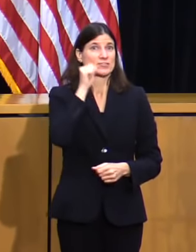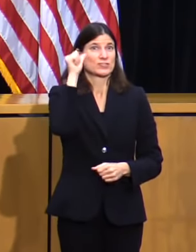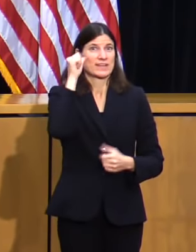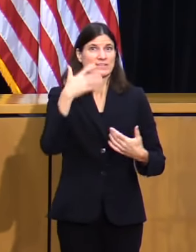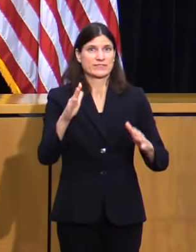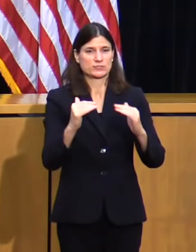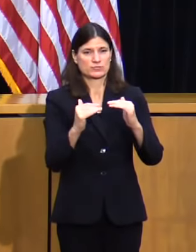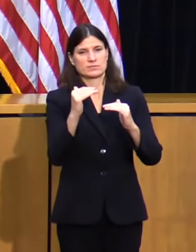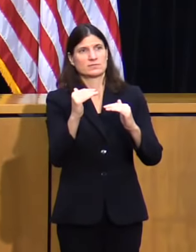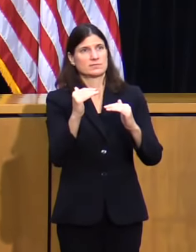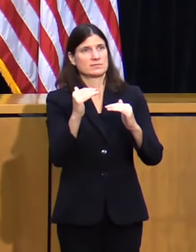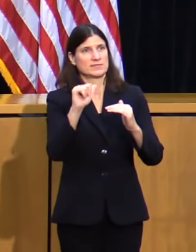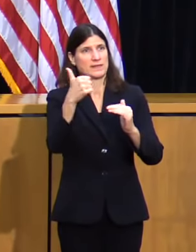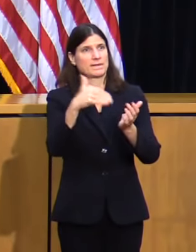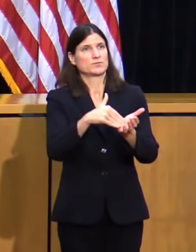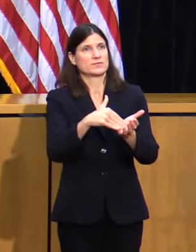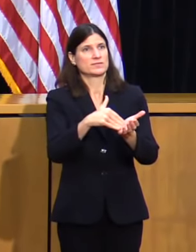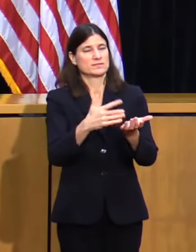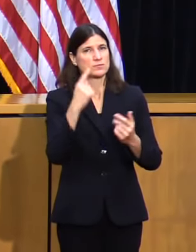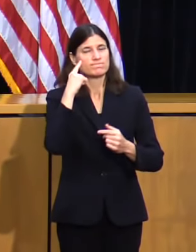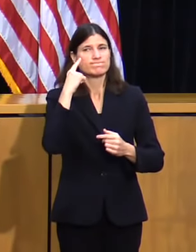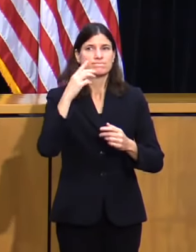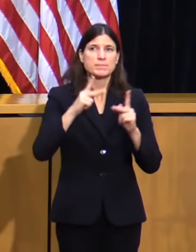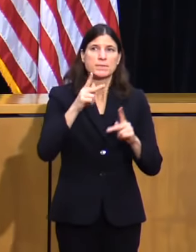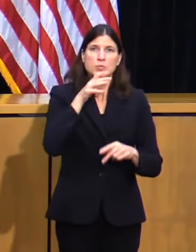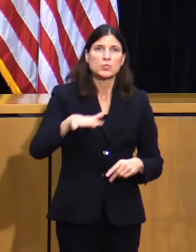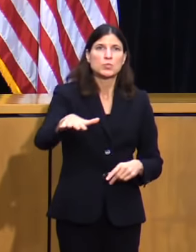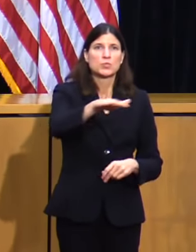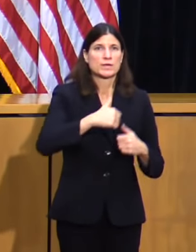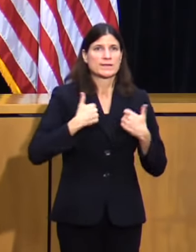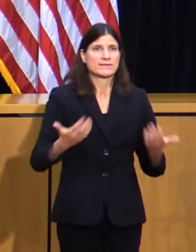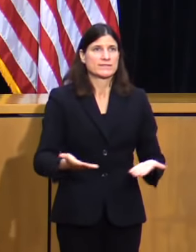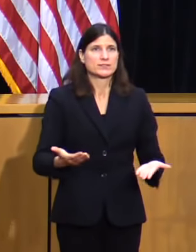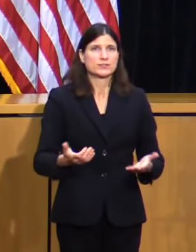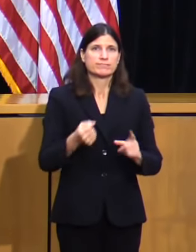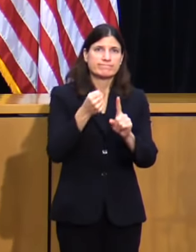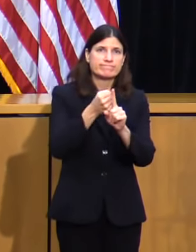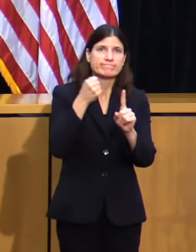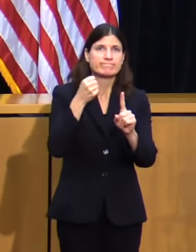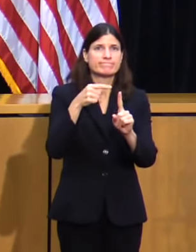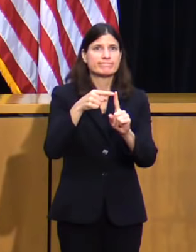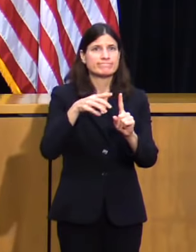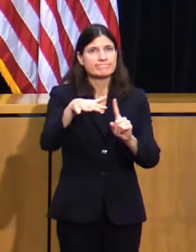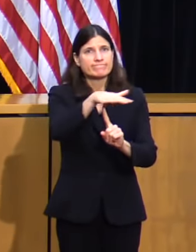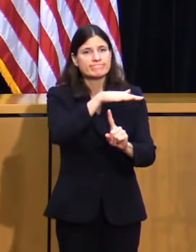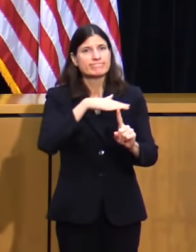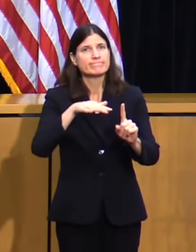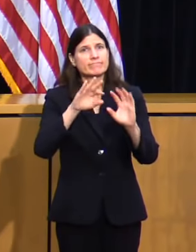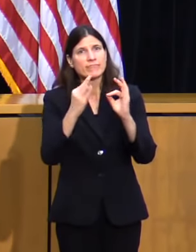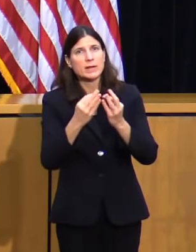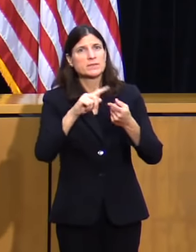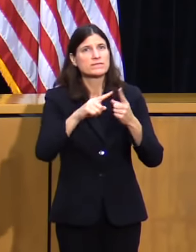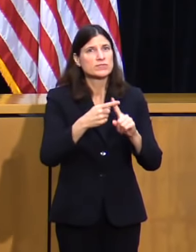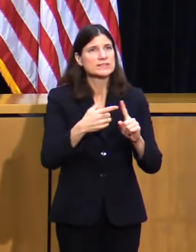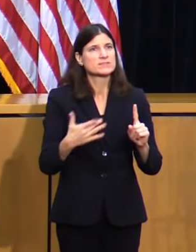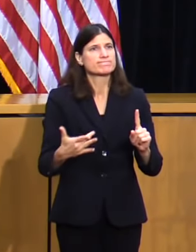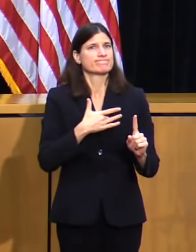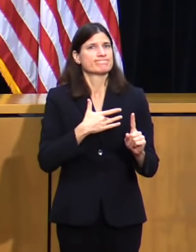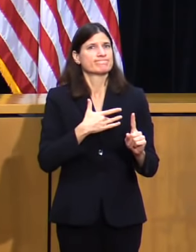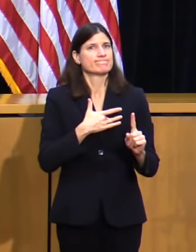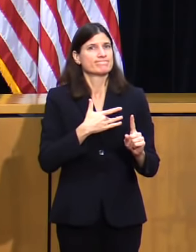this unfortunate milestone serves as a reminder that COVID is a complex and potentially deadly